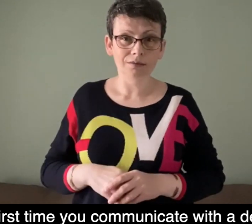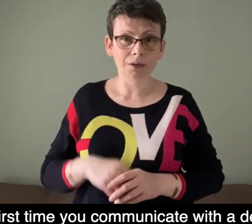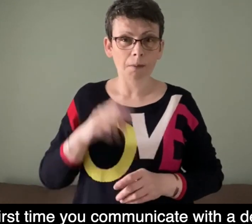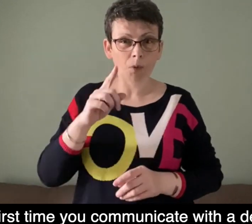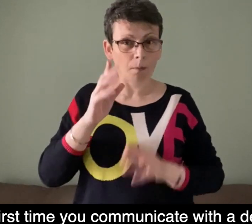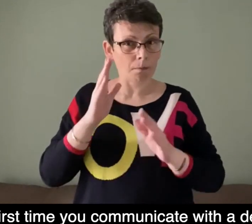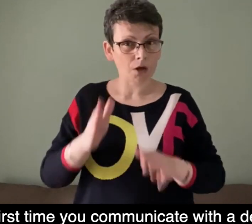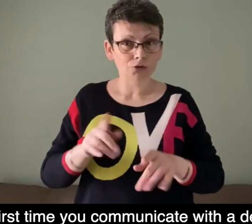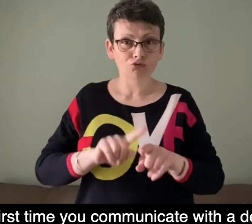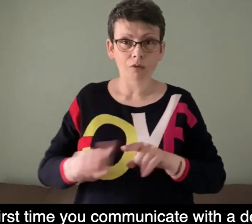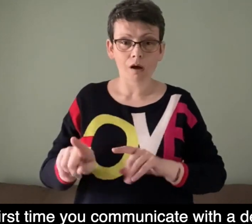try.